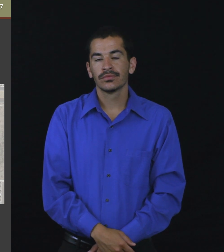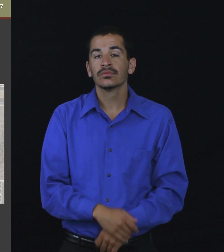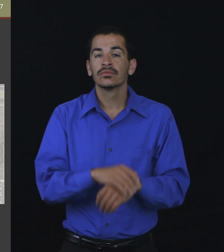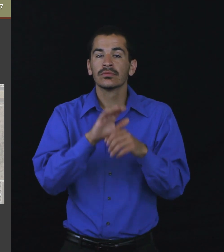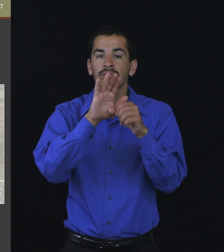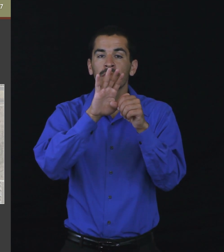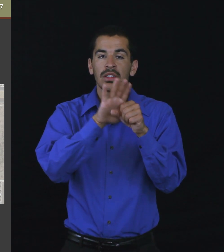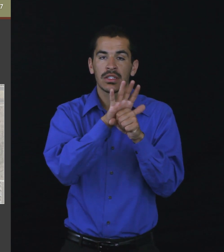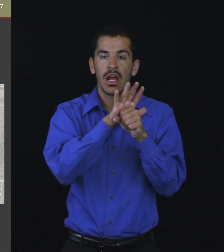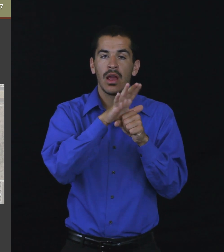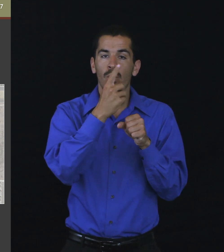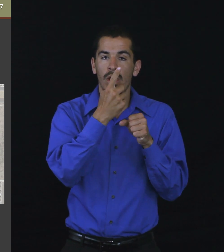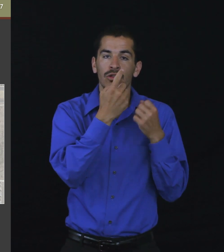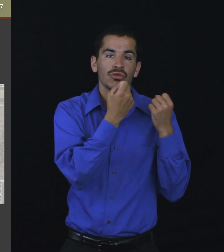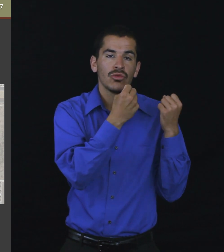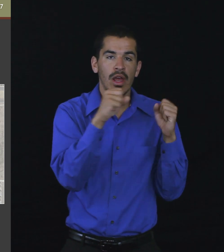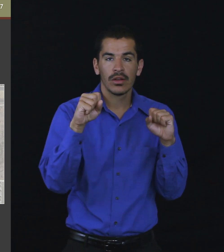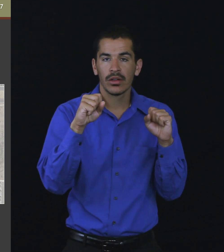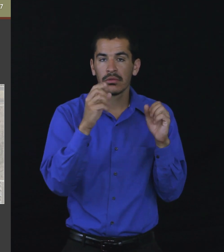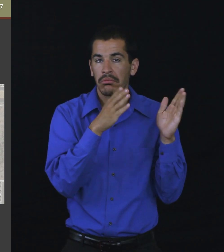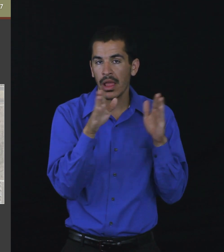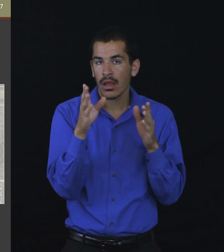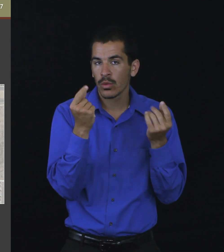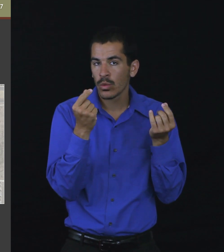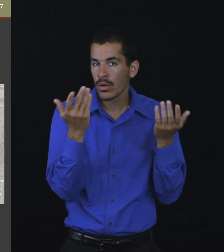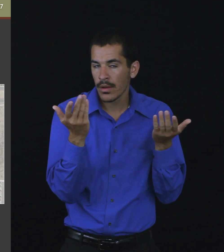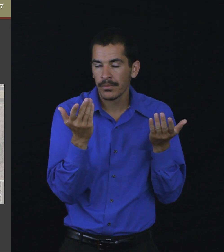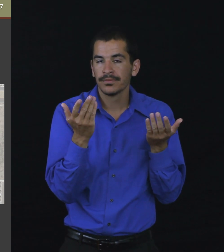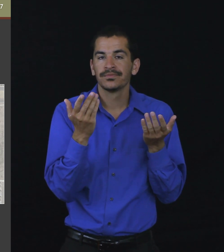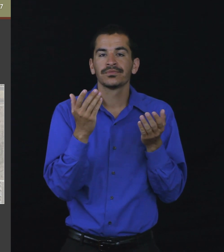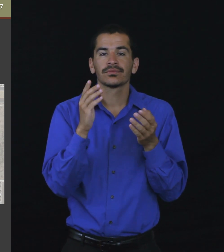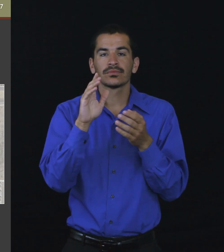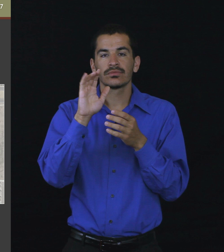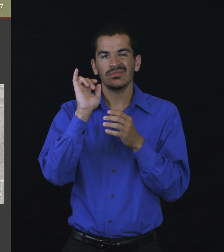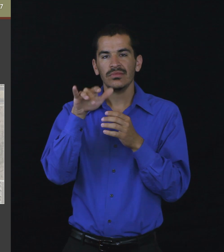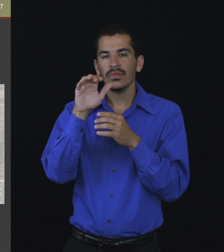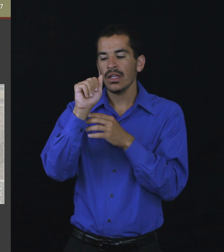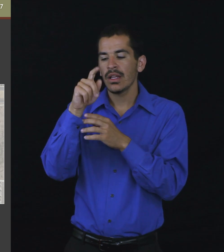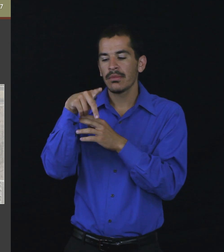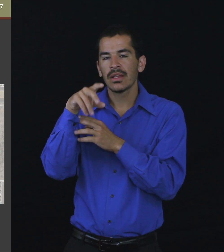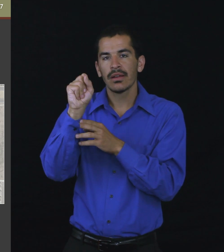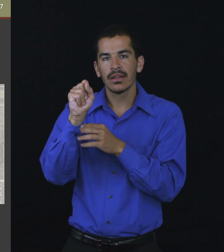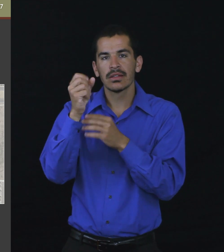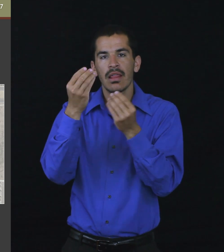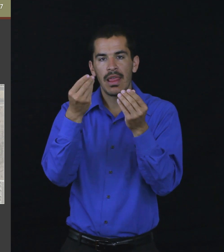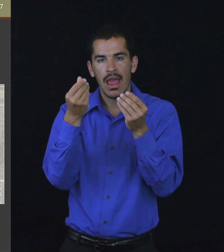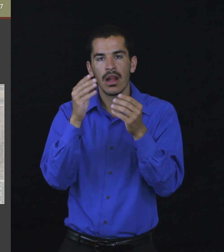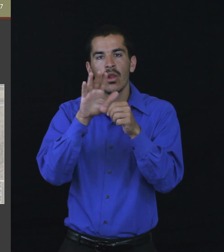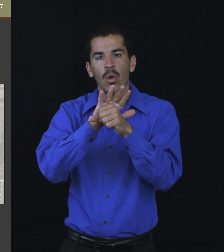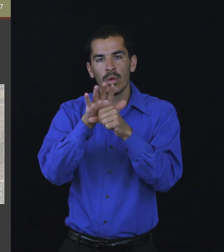Site 1 strategy. APS land at Eubank Southeast.